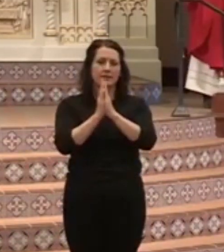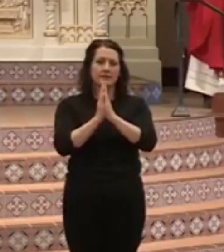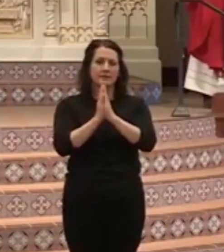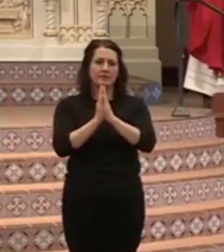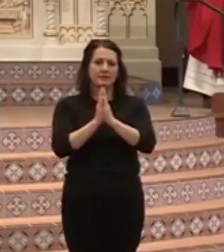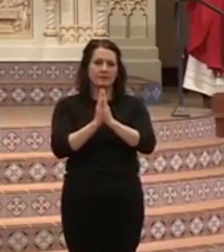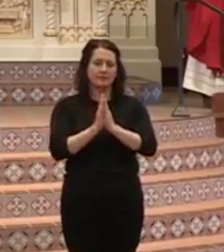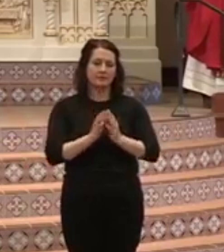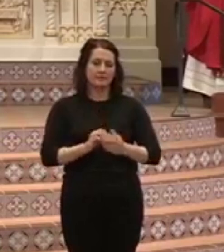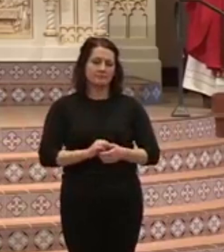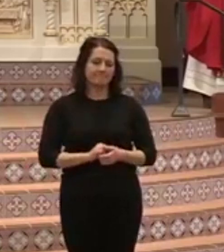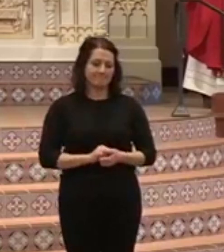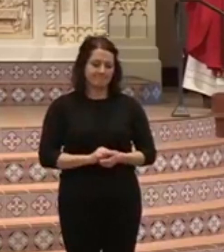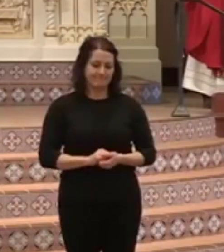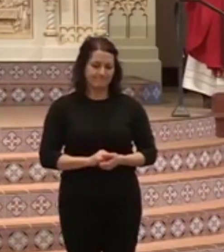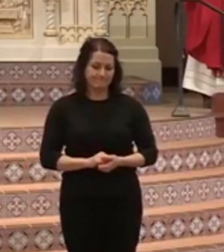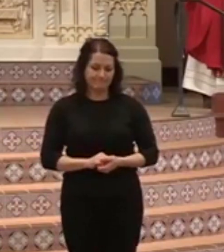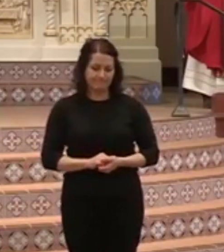Amen.